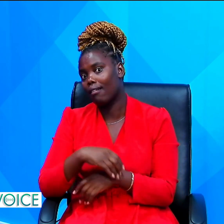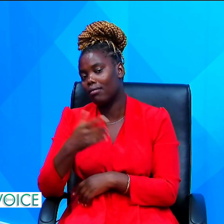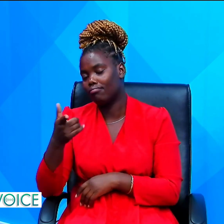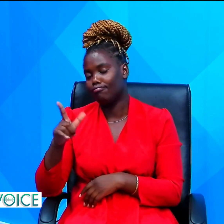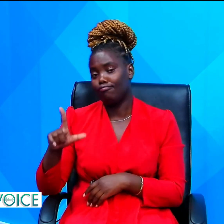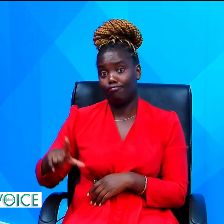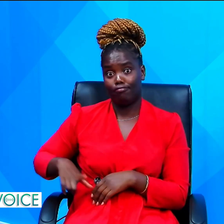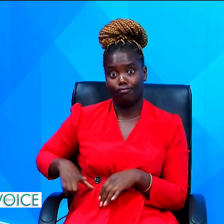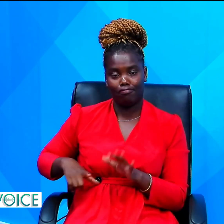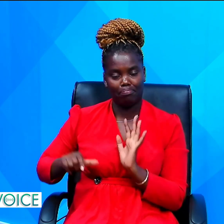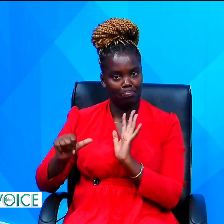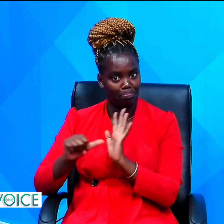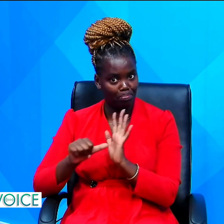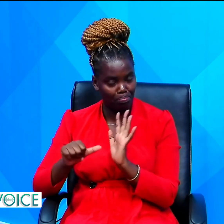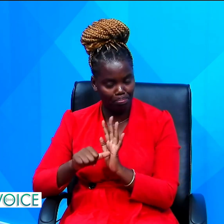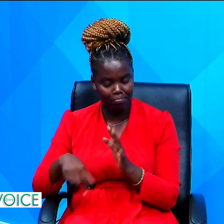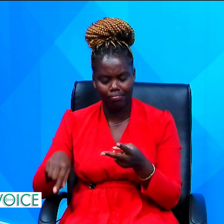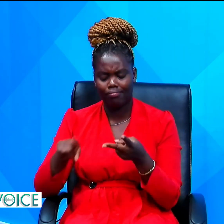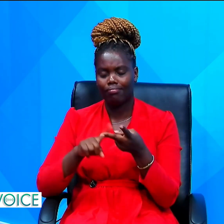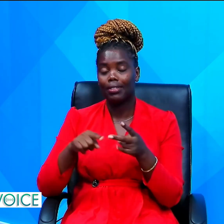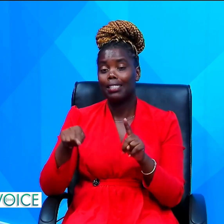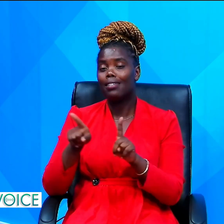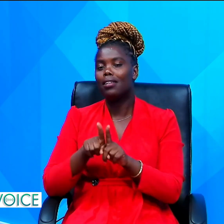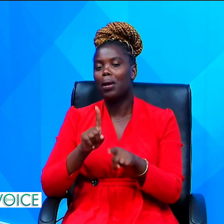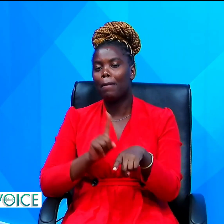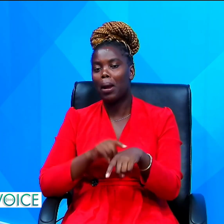hepatitis. And also